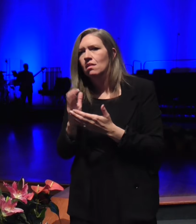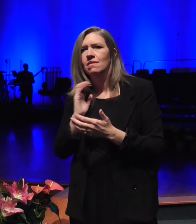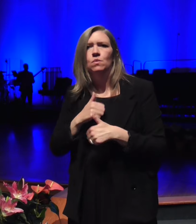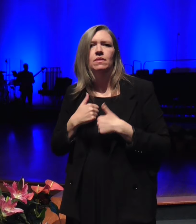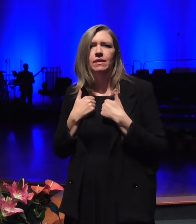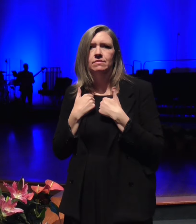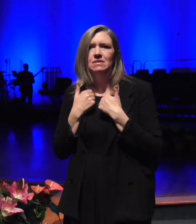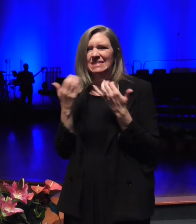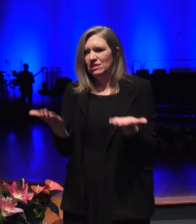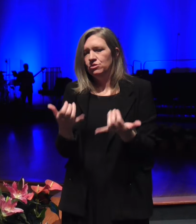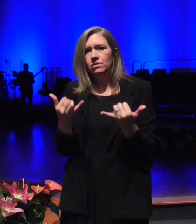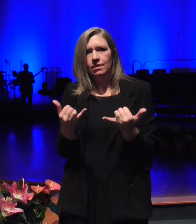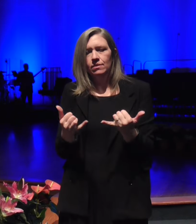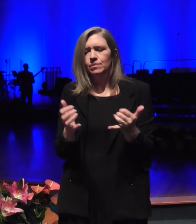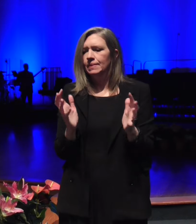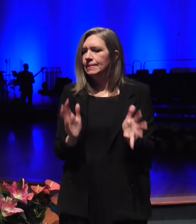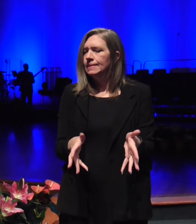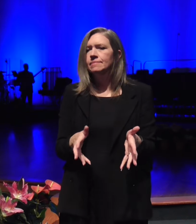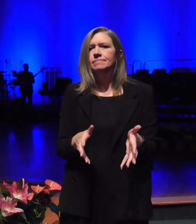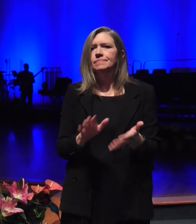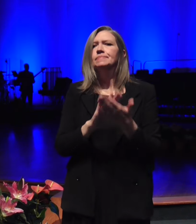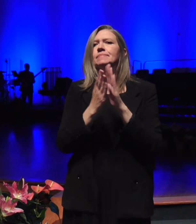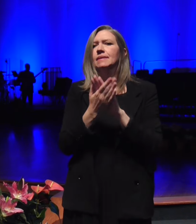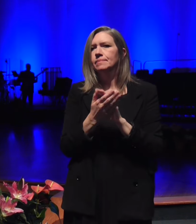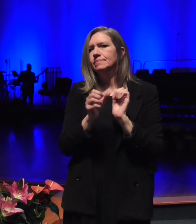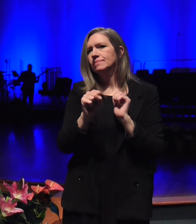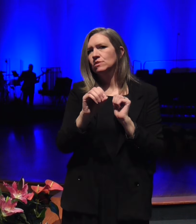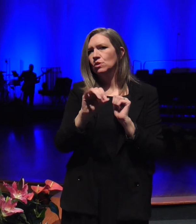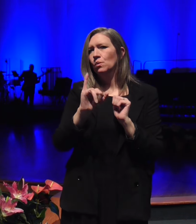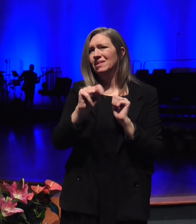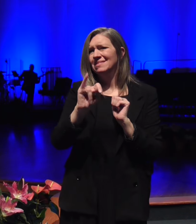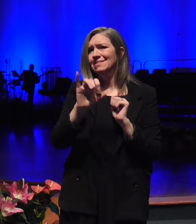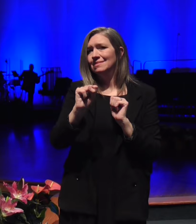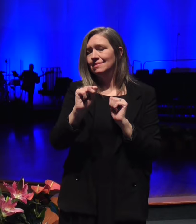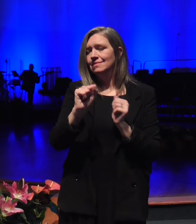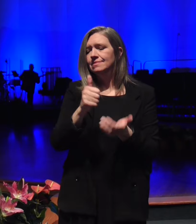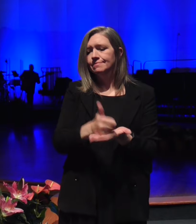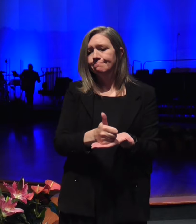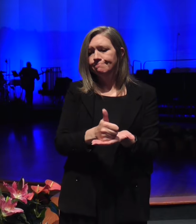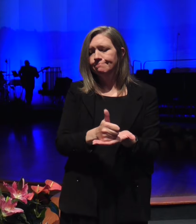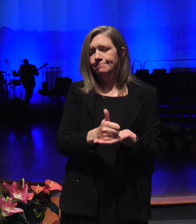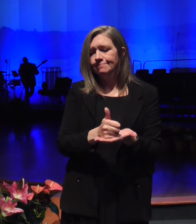We let it be, we let it become, and so it is. Amen.